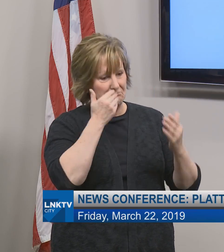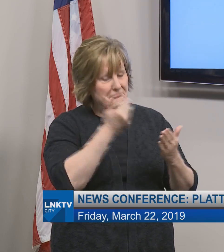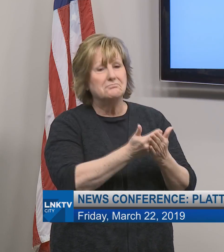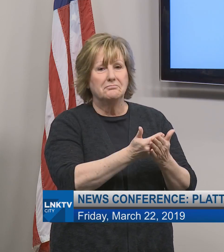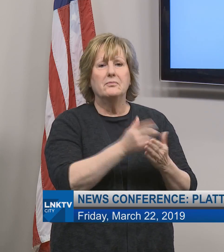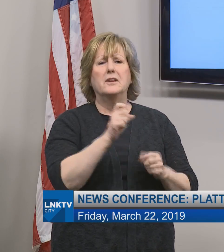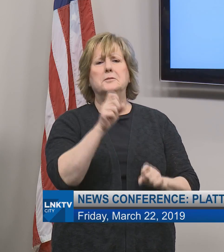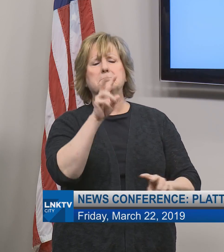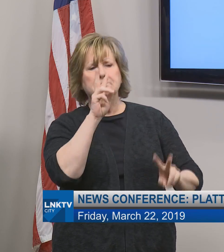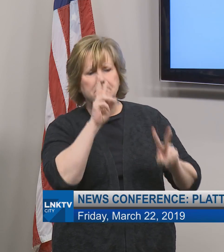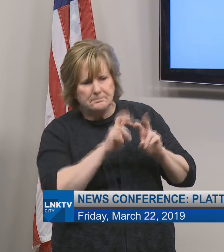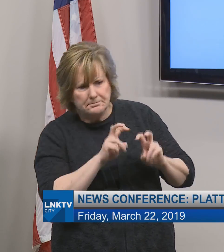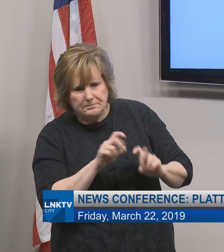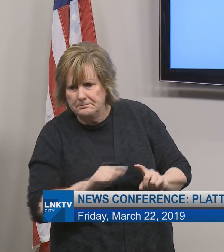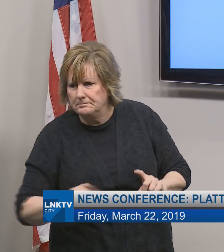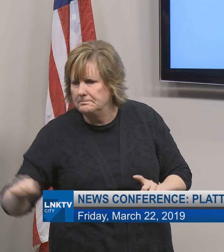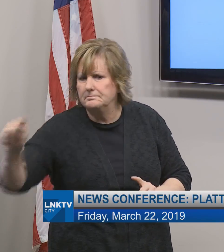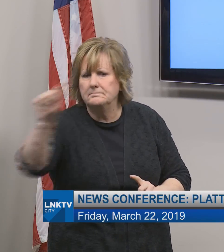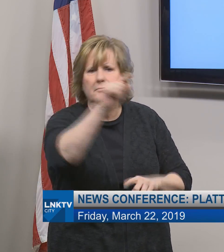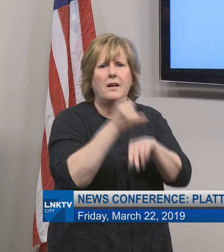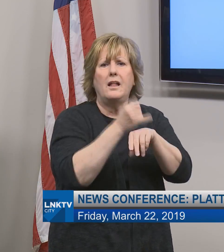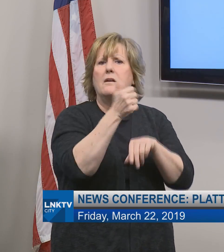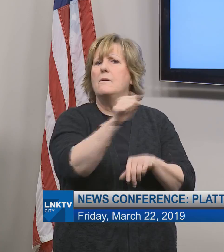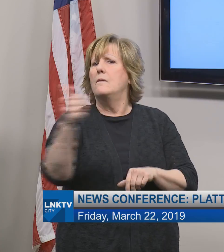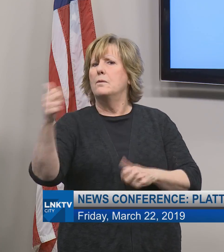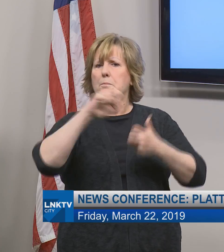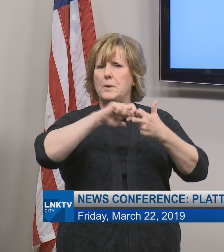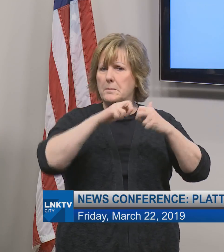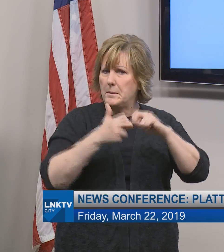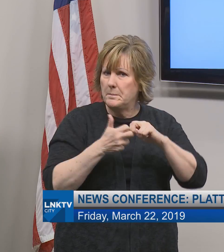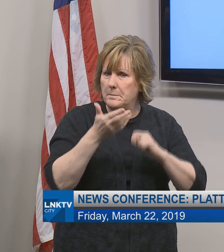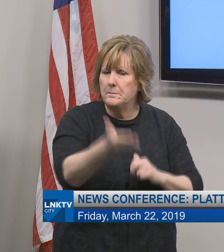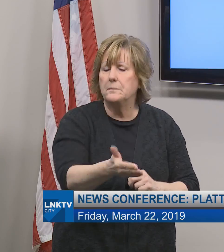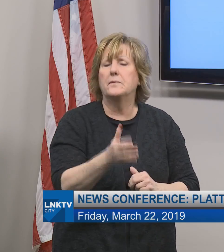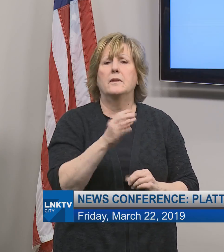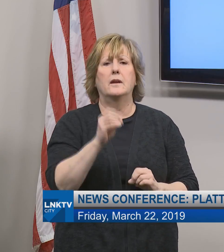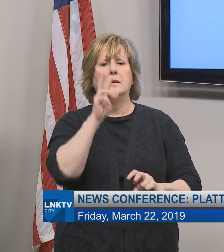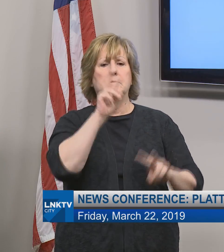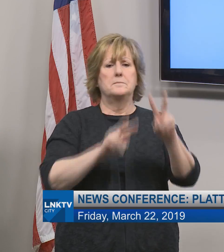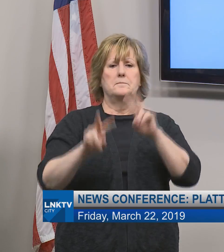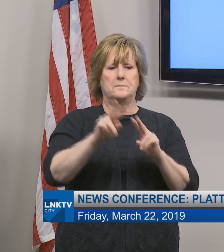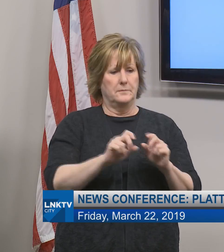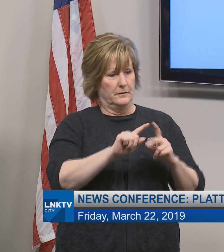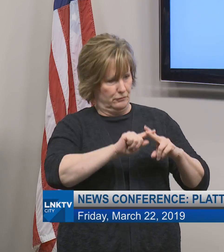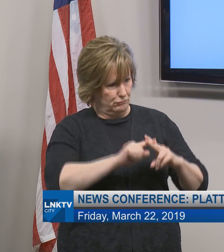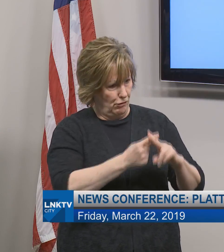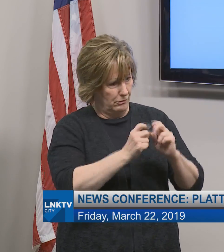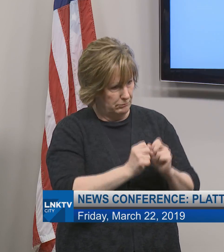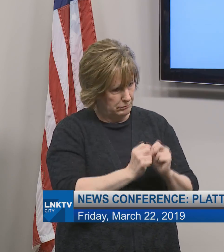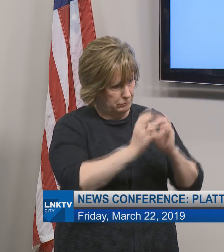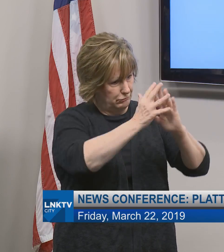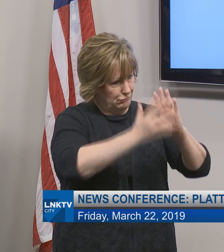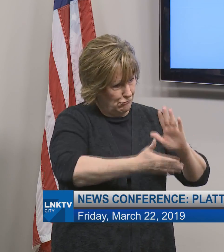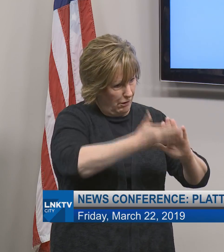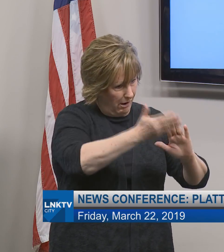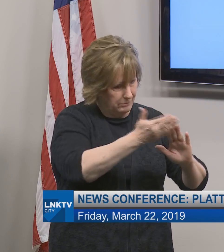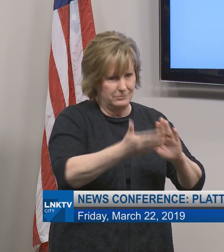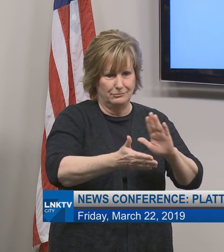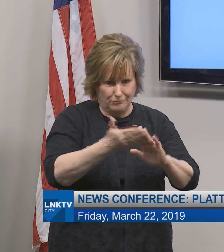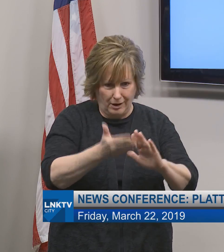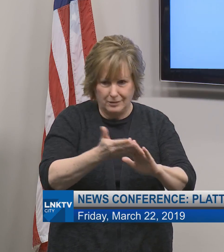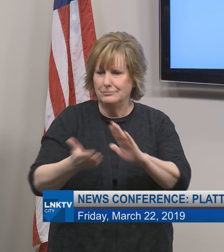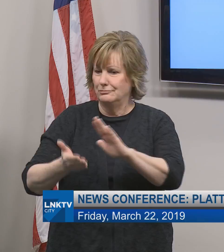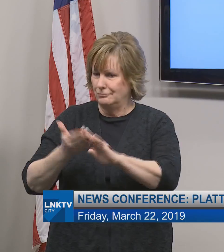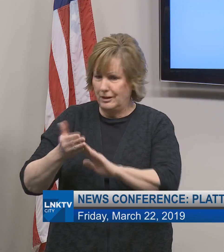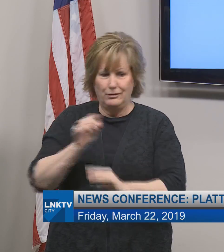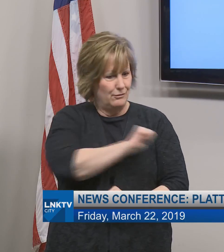performed surveillance on the island for any other issues that might be there and observed the startup of each of the active wells. All 3